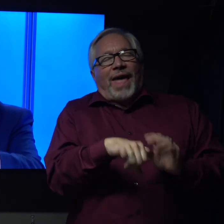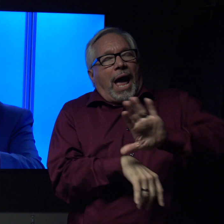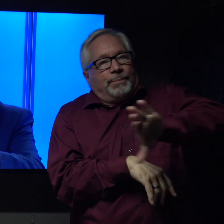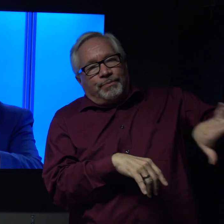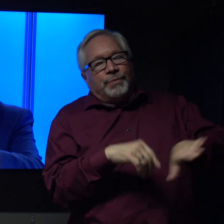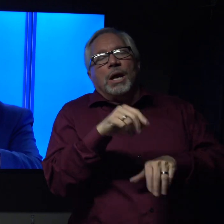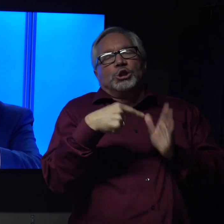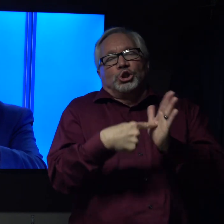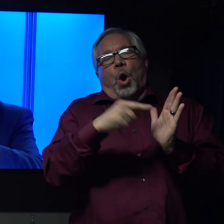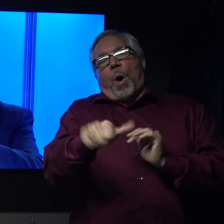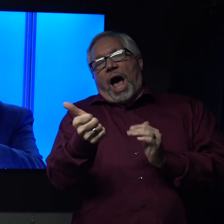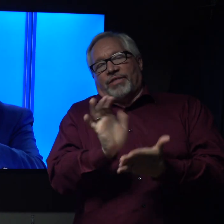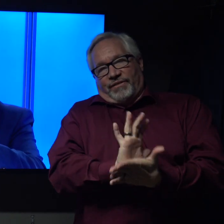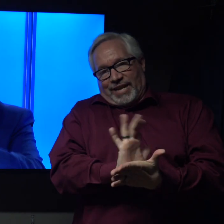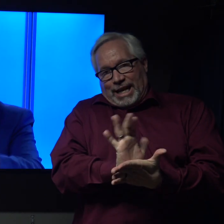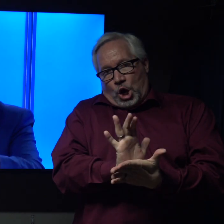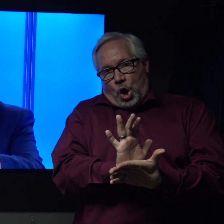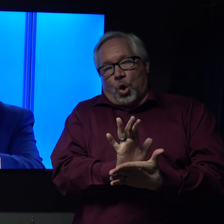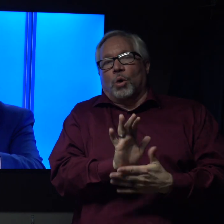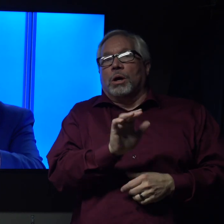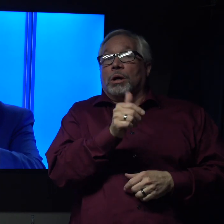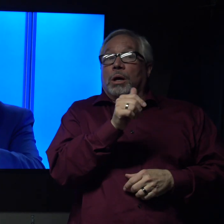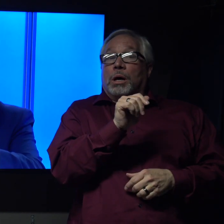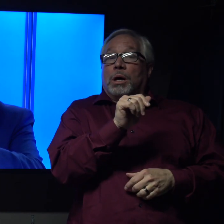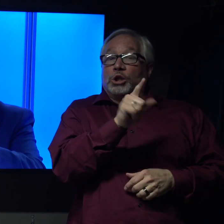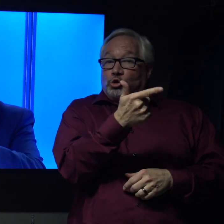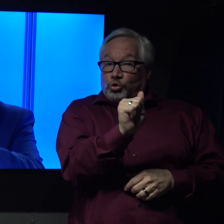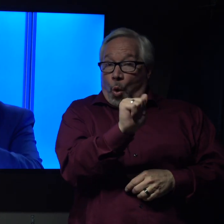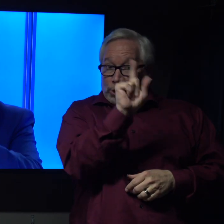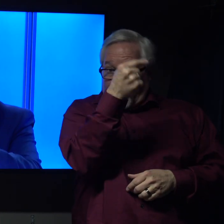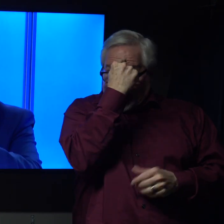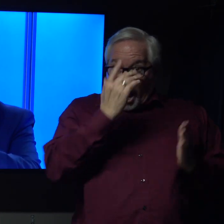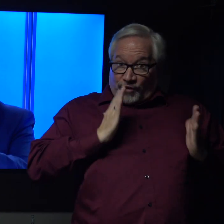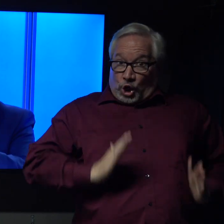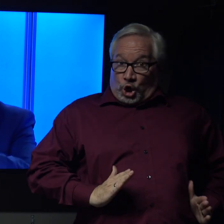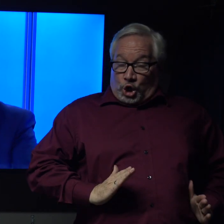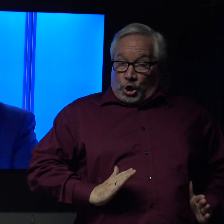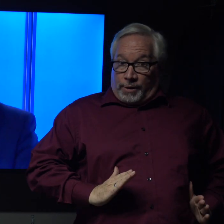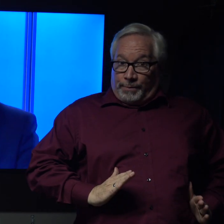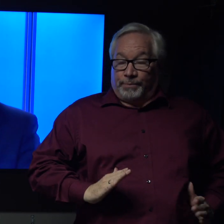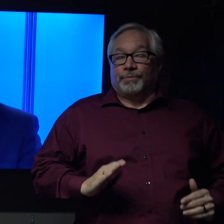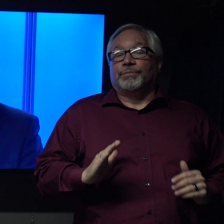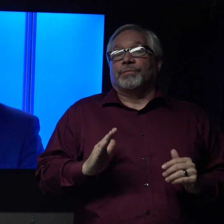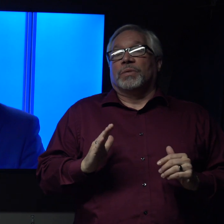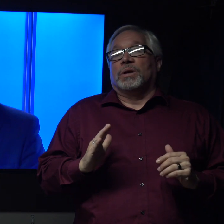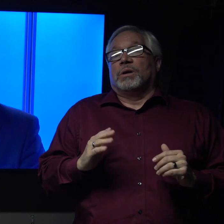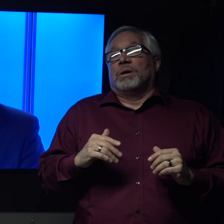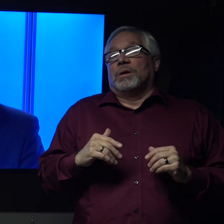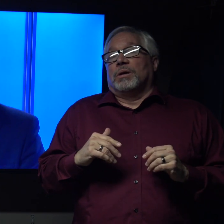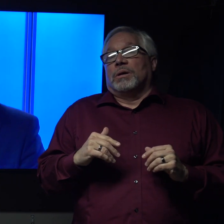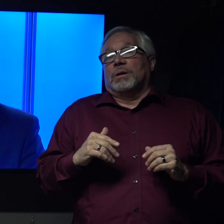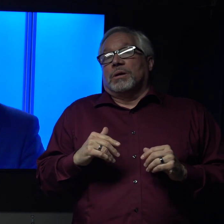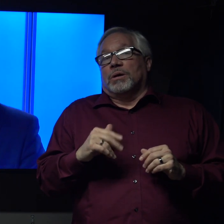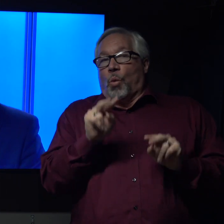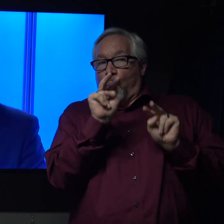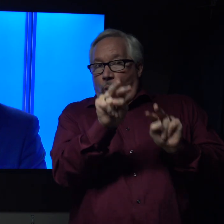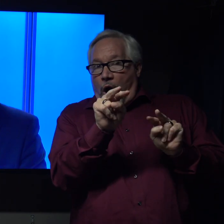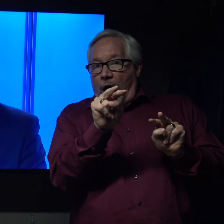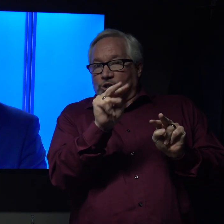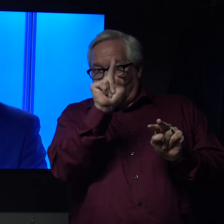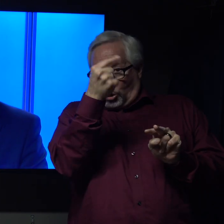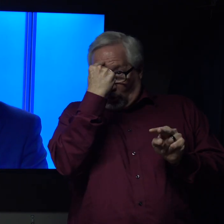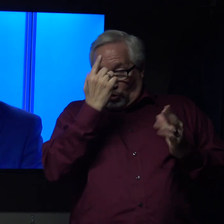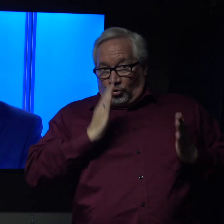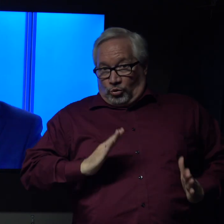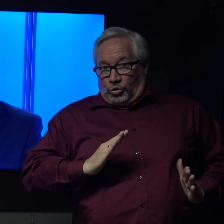I want to show you that video. I want to show you the governor right here. Lawyer Lynn Wood drew some tainted attention to